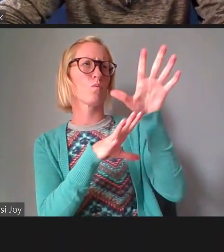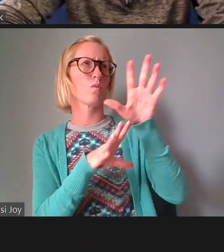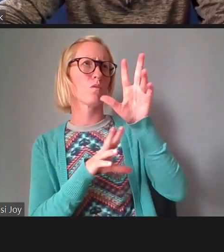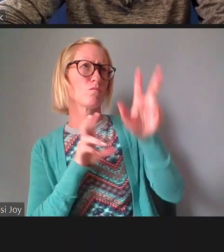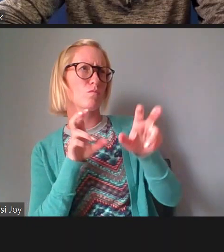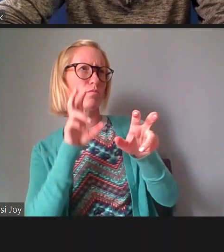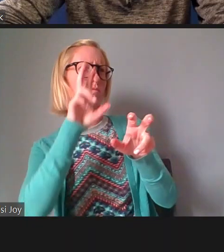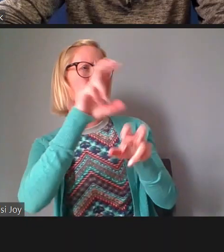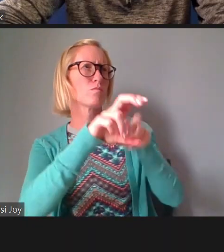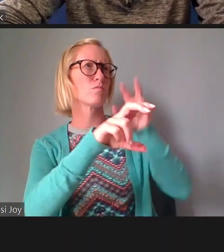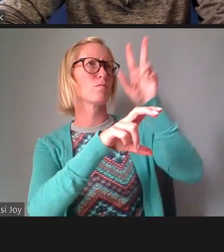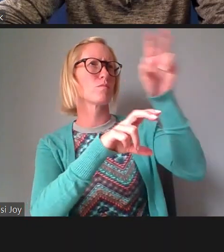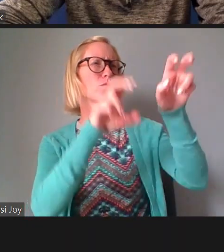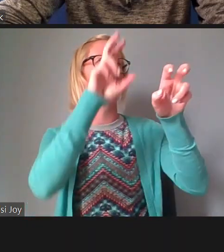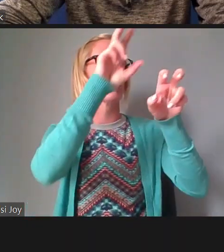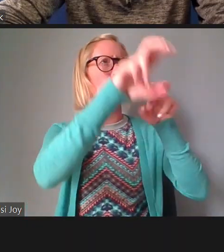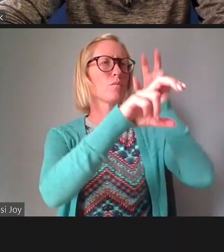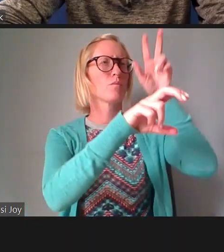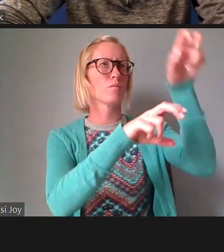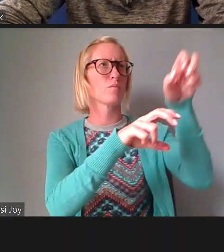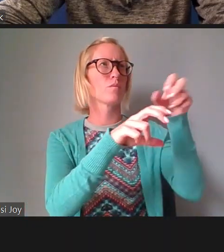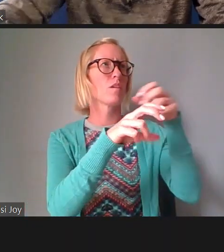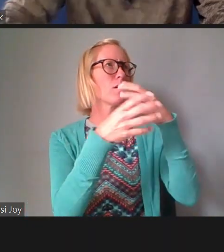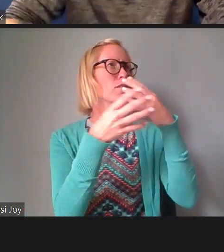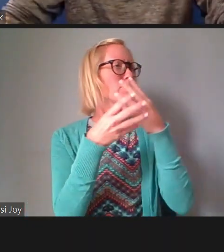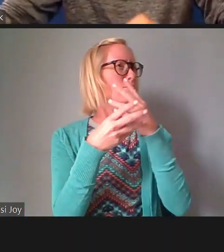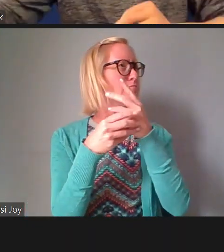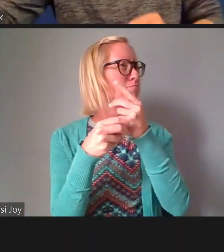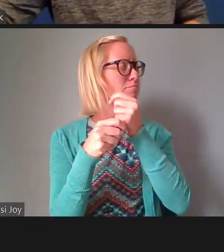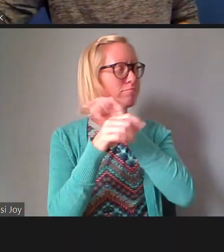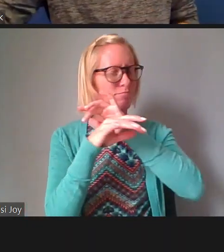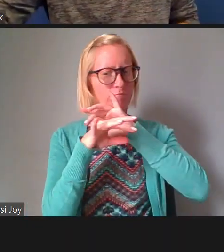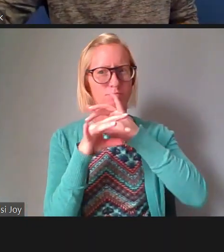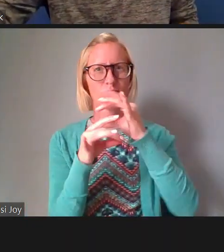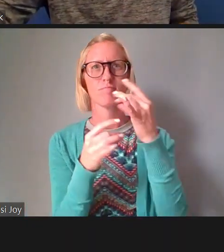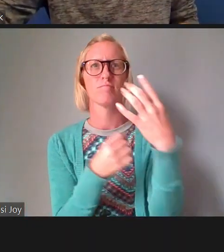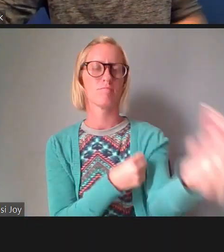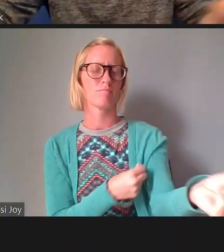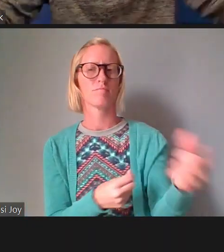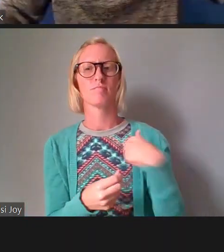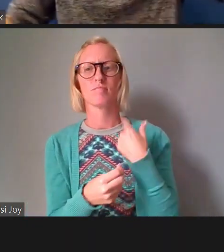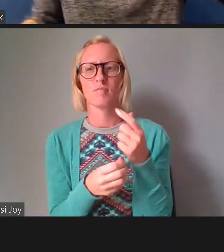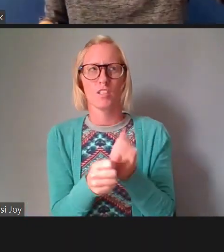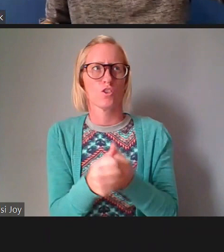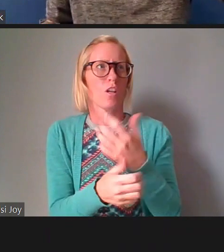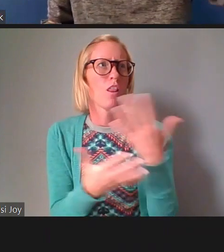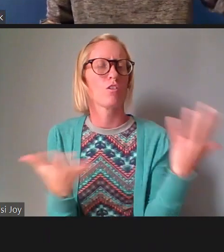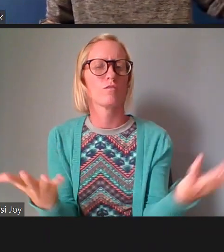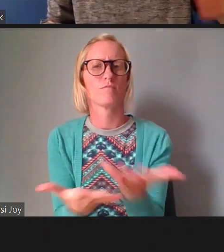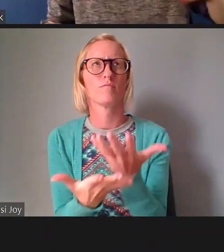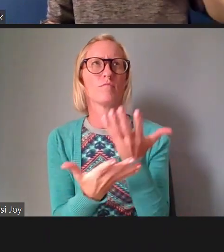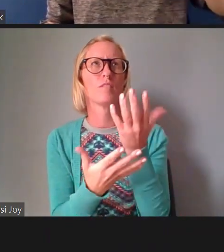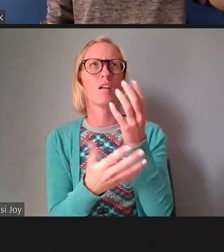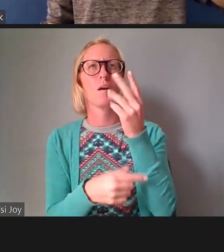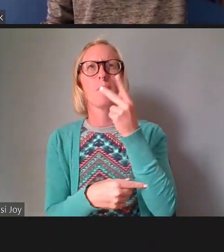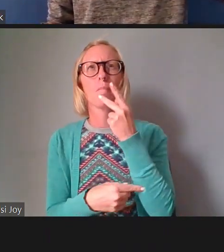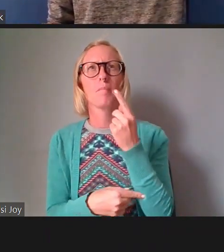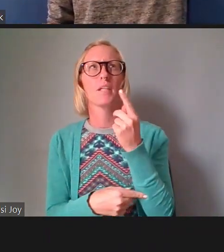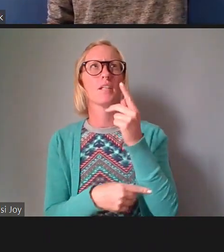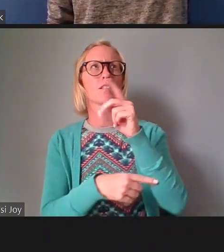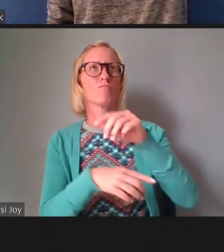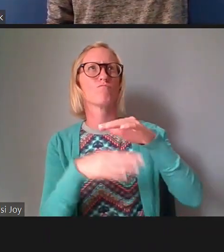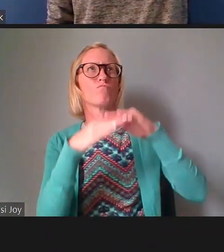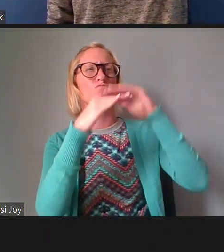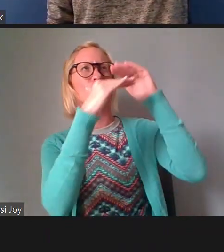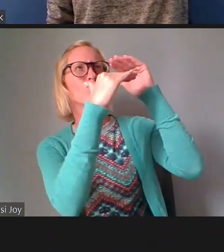so they lay askew, often piled diminishingly on each other. The most usual feature of the rock was a pink cliff